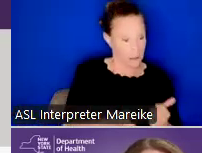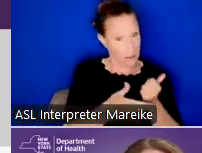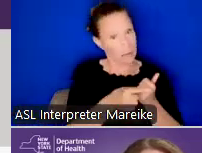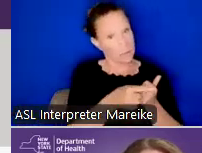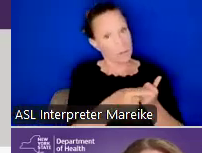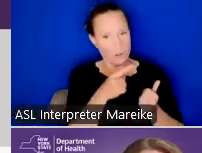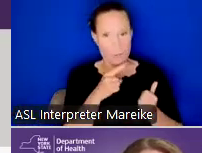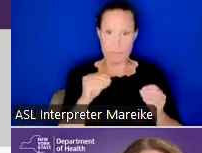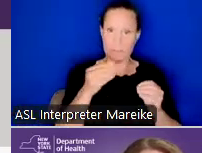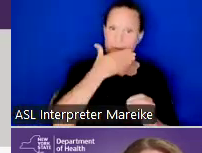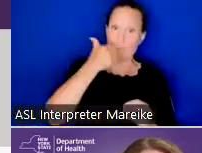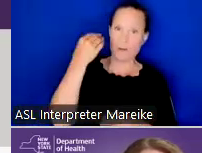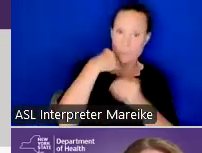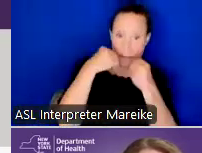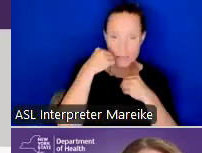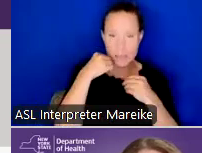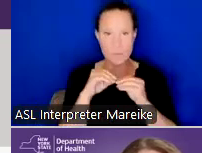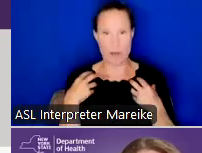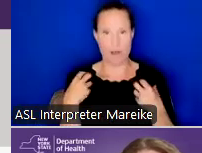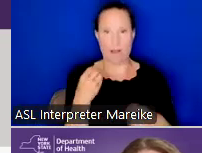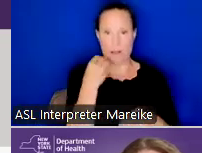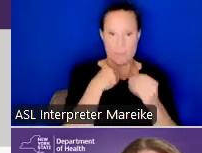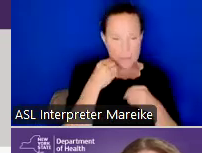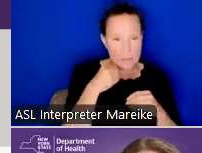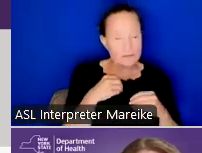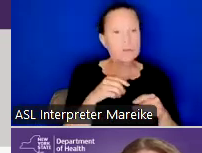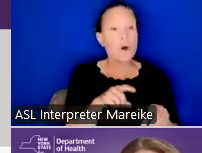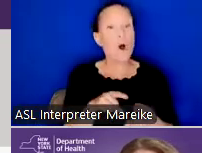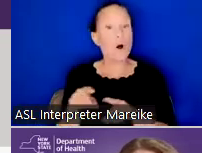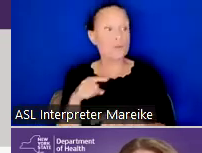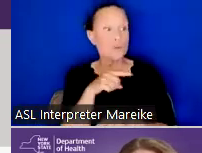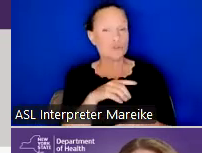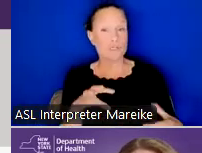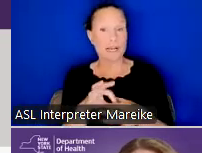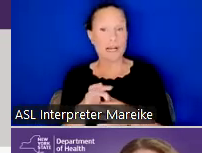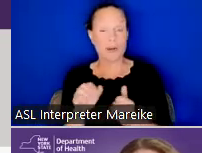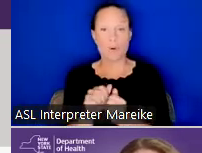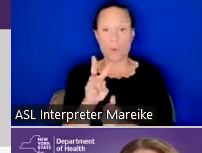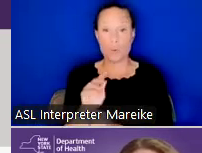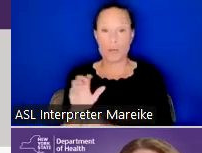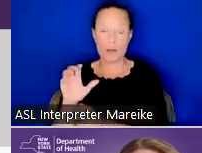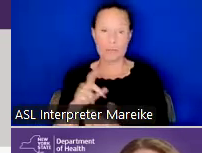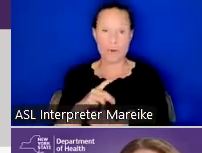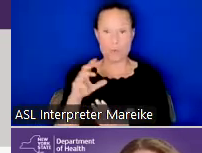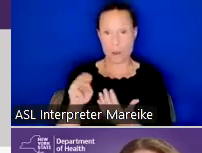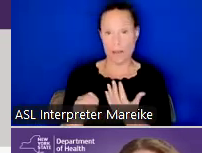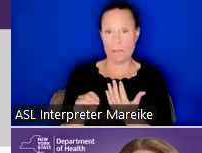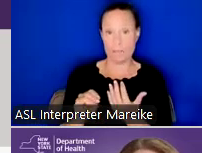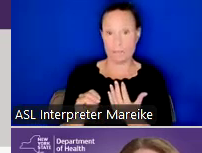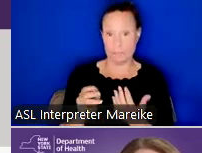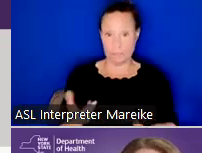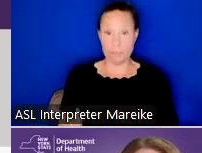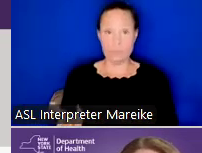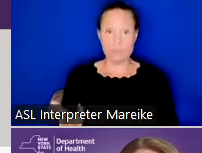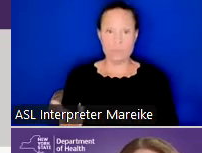meals. Her social care navigator also connects her to the WIC program. Danny receives, in